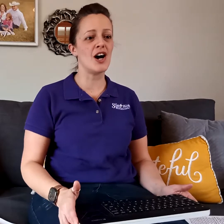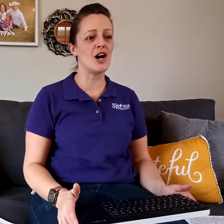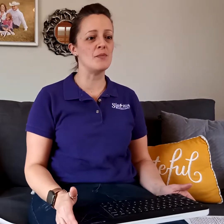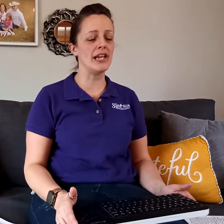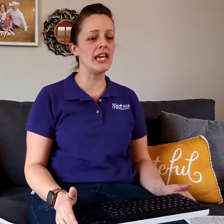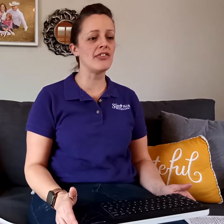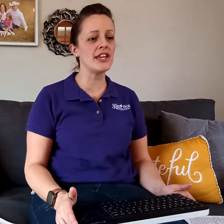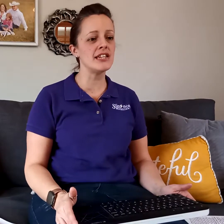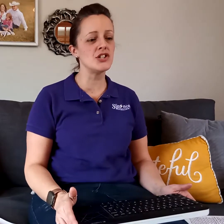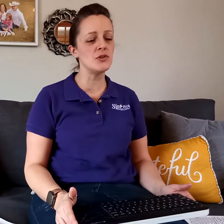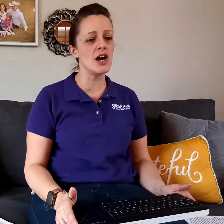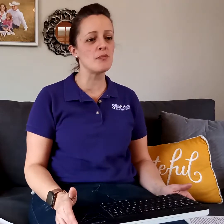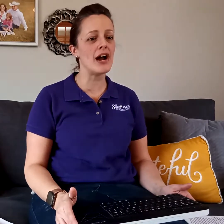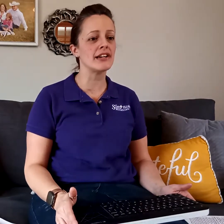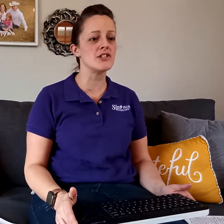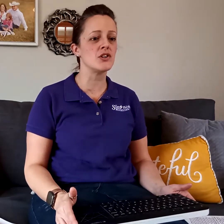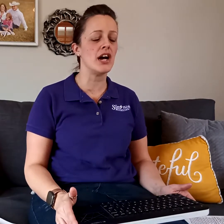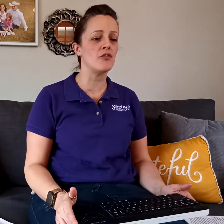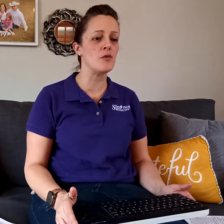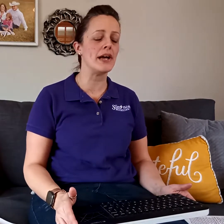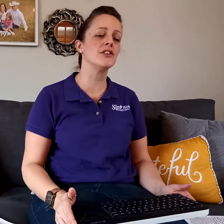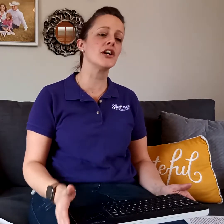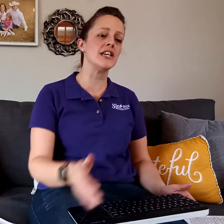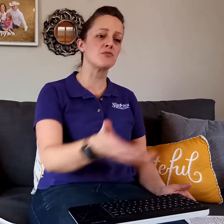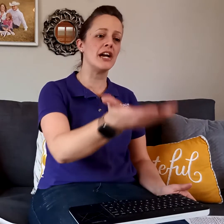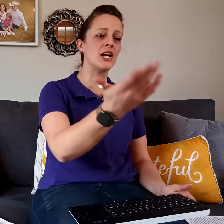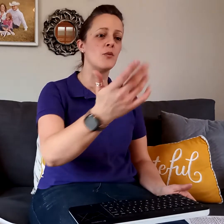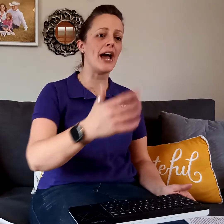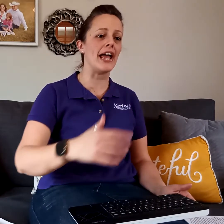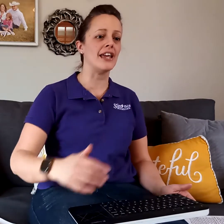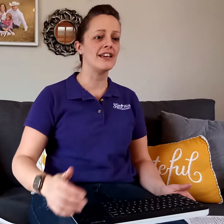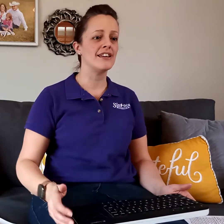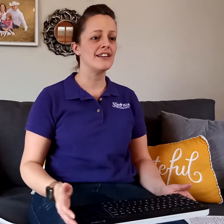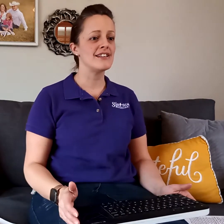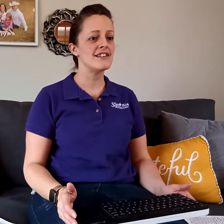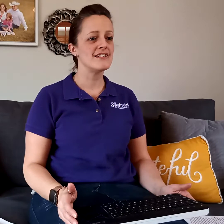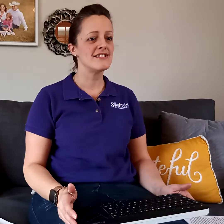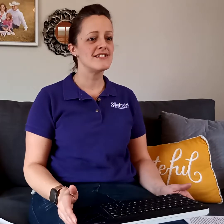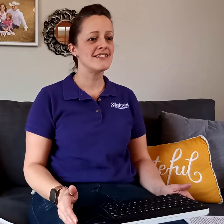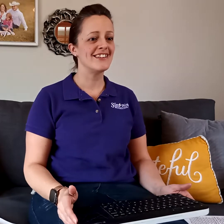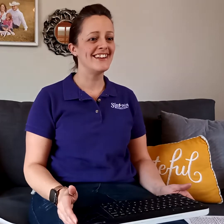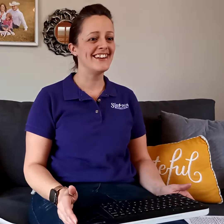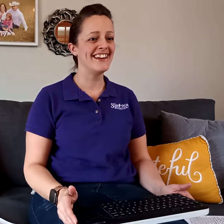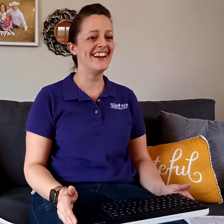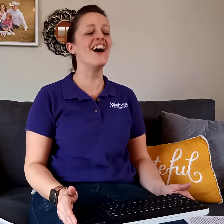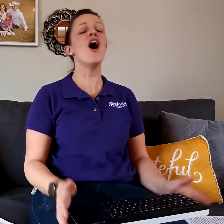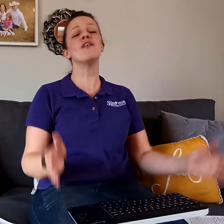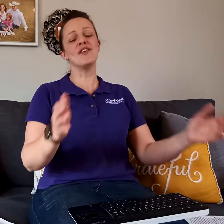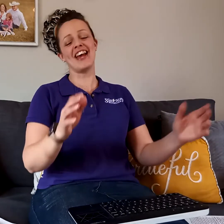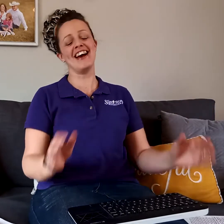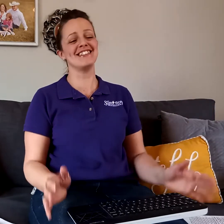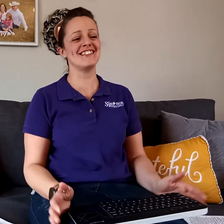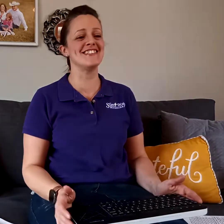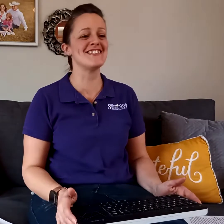job. Ethan, did you not practice your alphabet? Look, he's running away. I did. I raised my hand. Oh, okay. I just didn't see you.